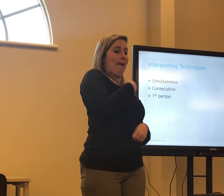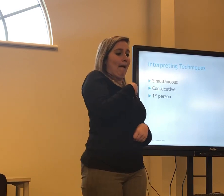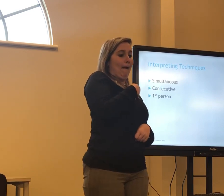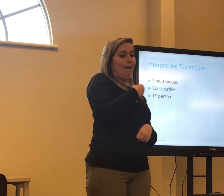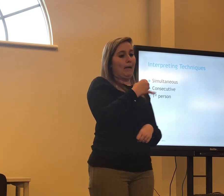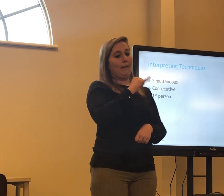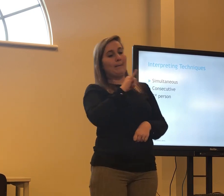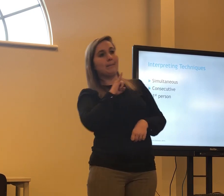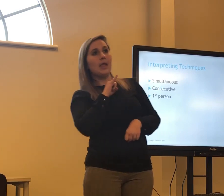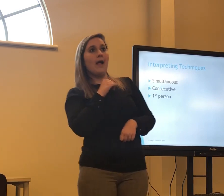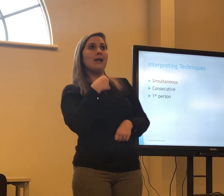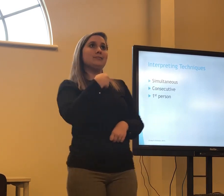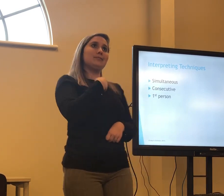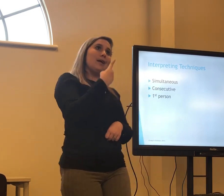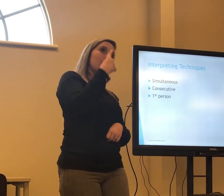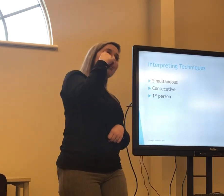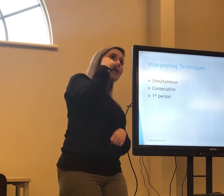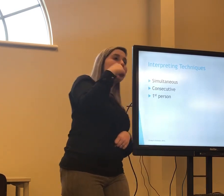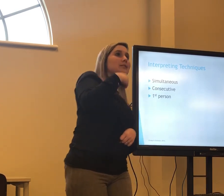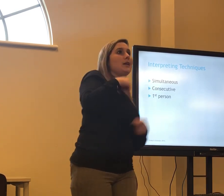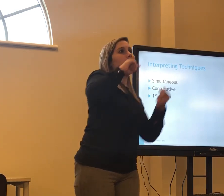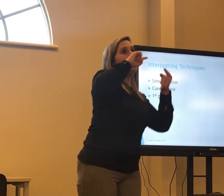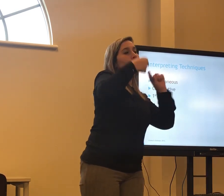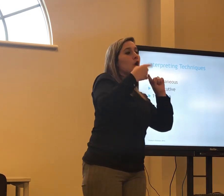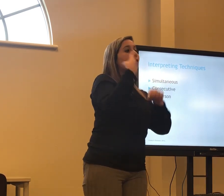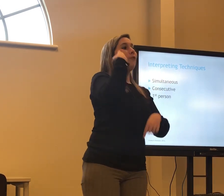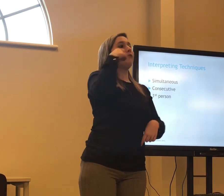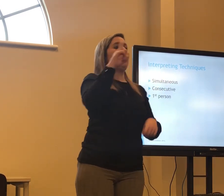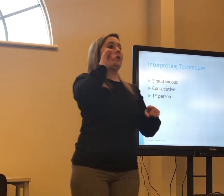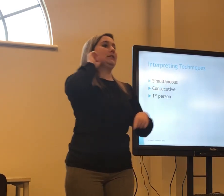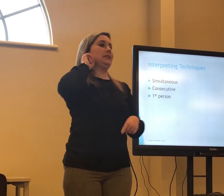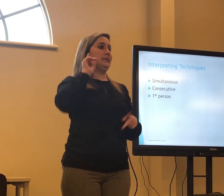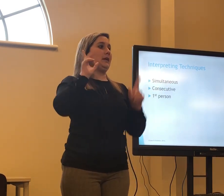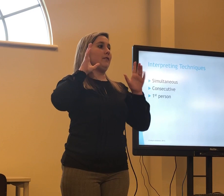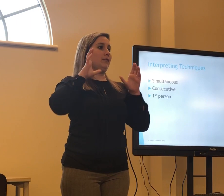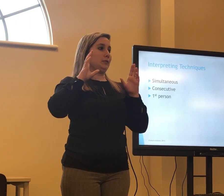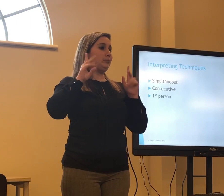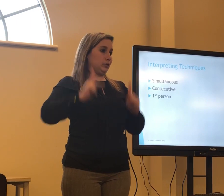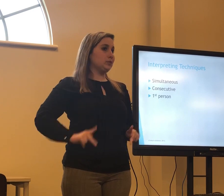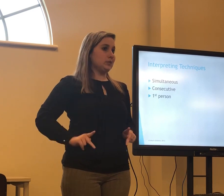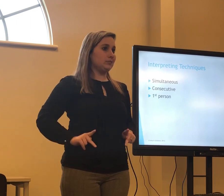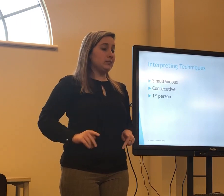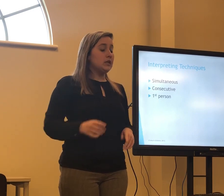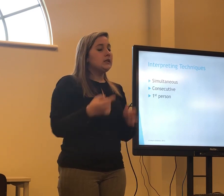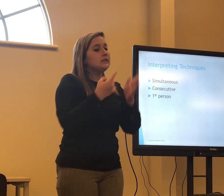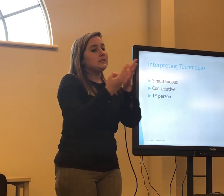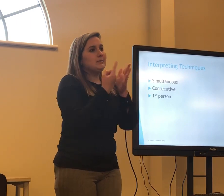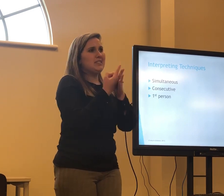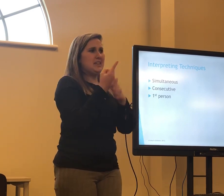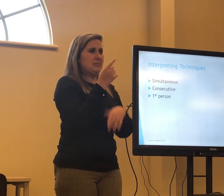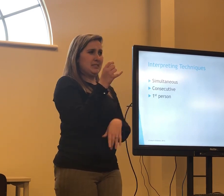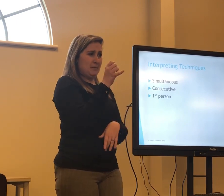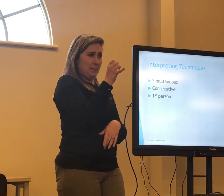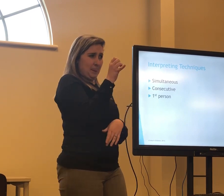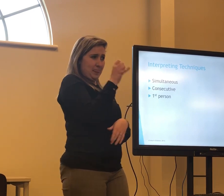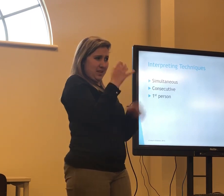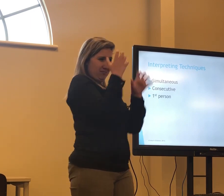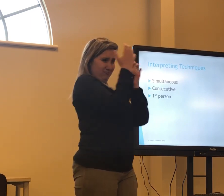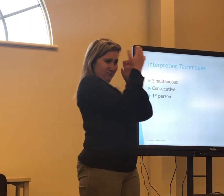I think, I'm hurting. Sometimes that confuses the doctors. They're like, wait, so the interpreter hurts?